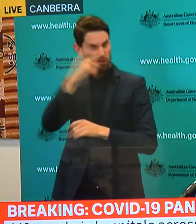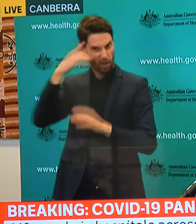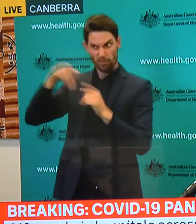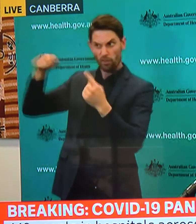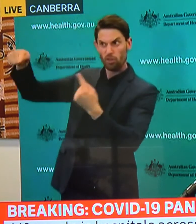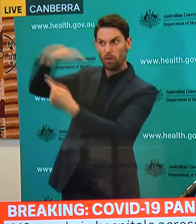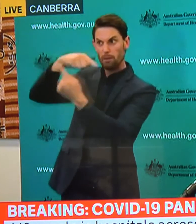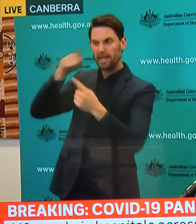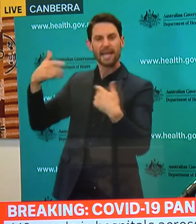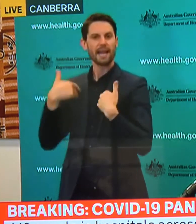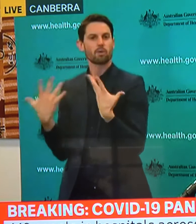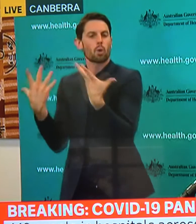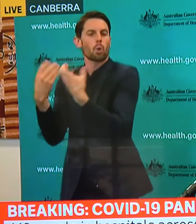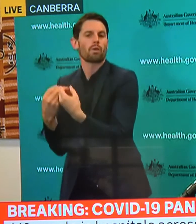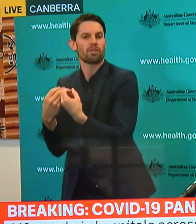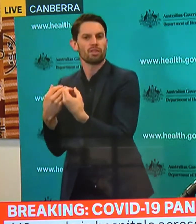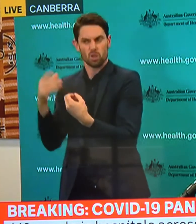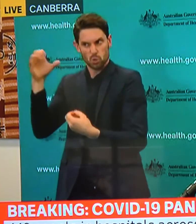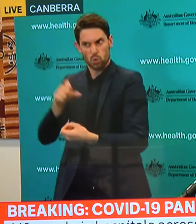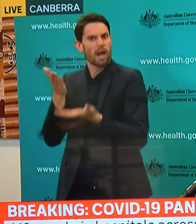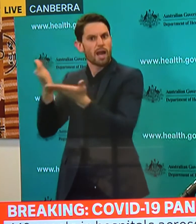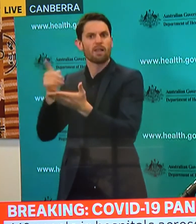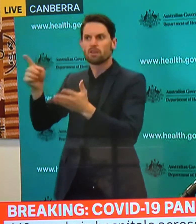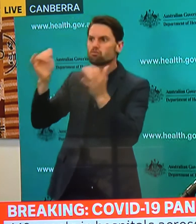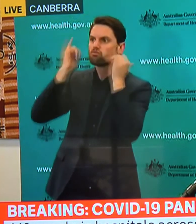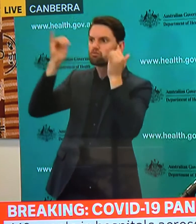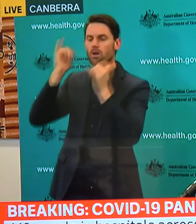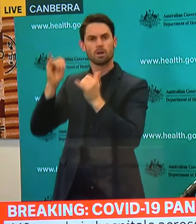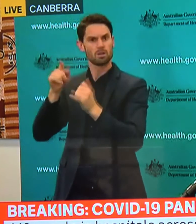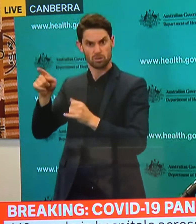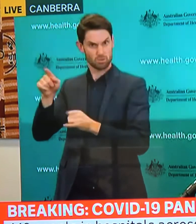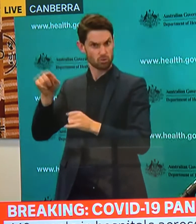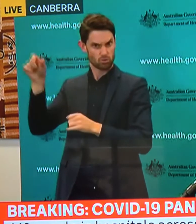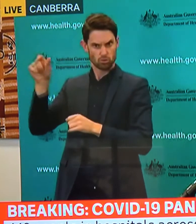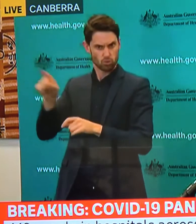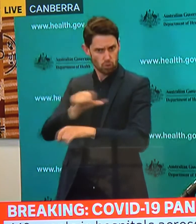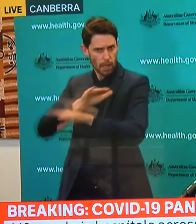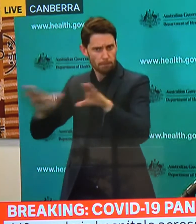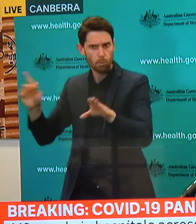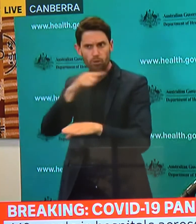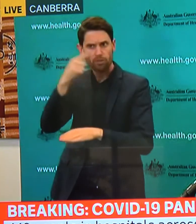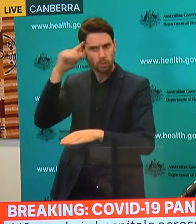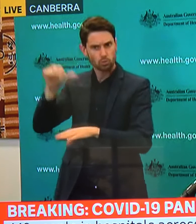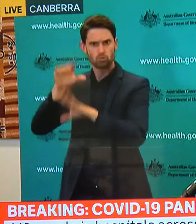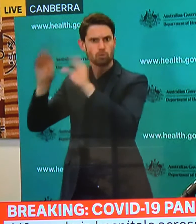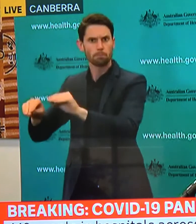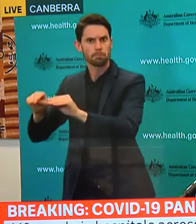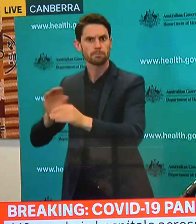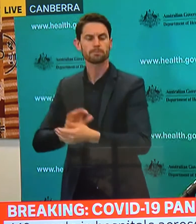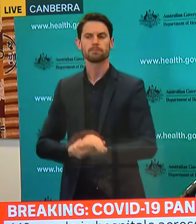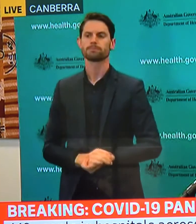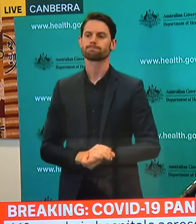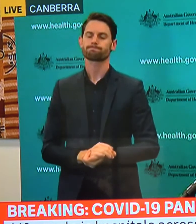already living in close quarters? What's wrong with them socialising, or should they not be doing it? I think we've all got to